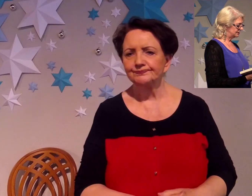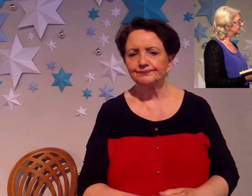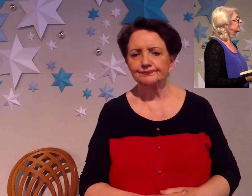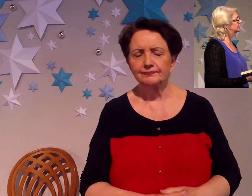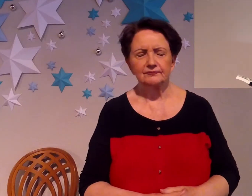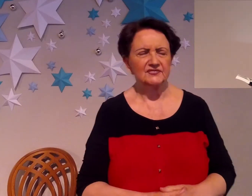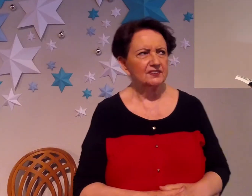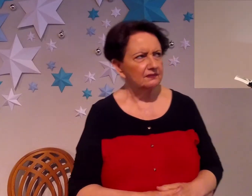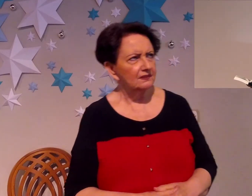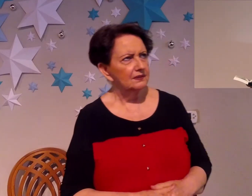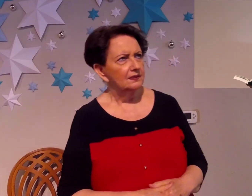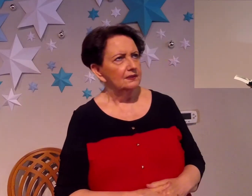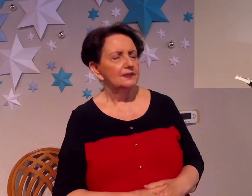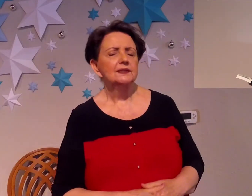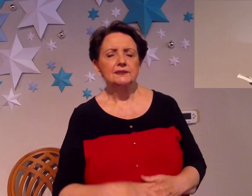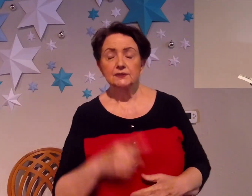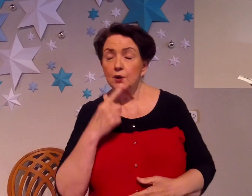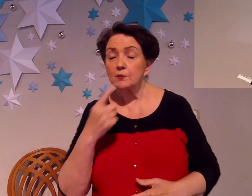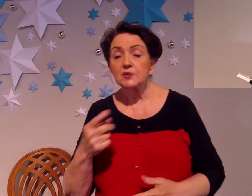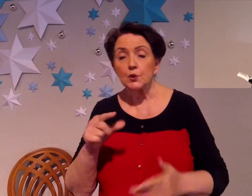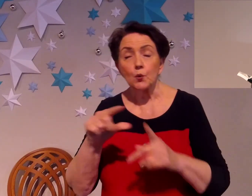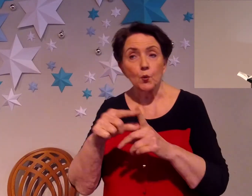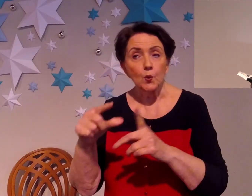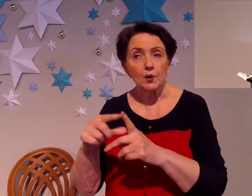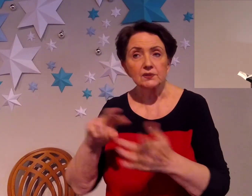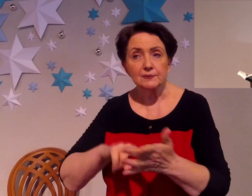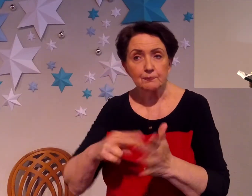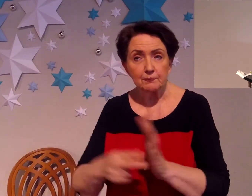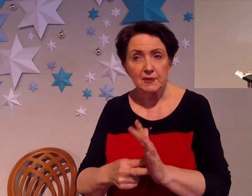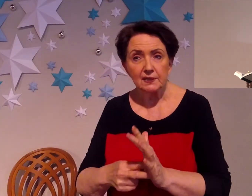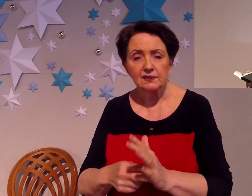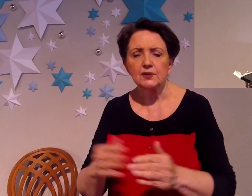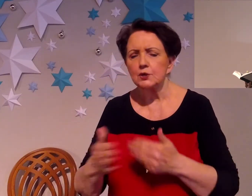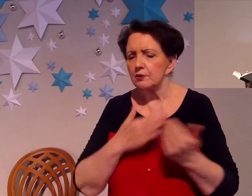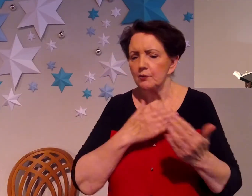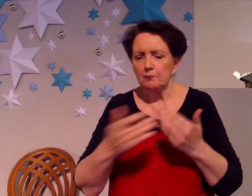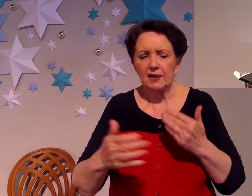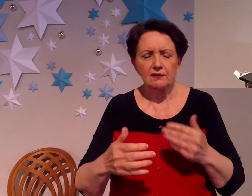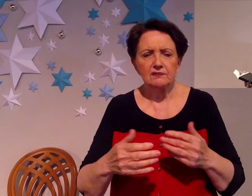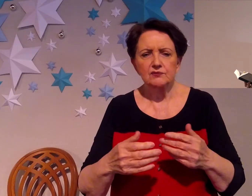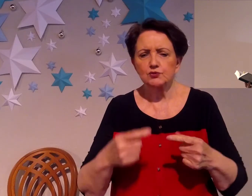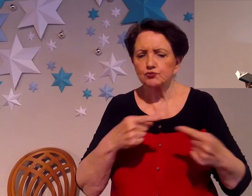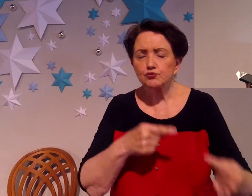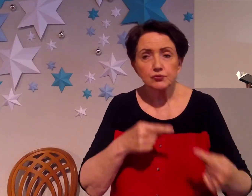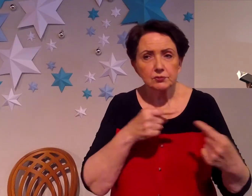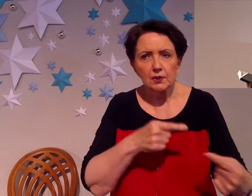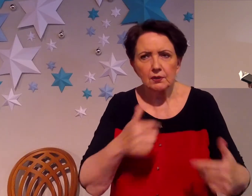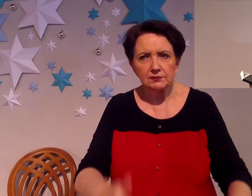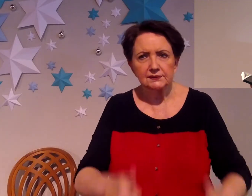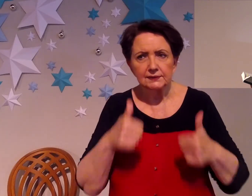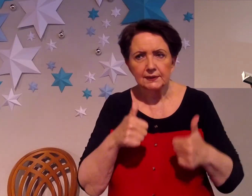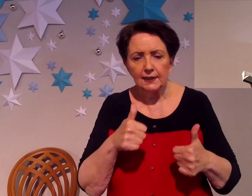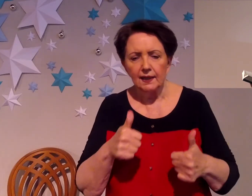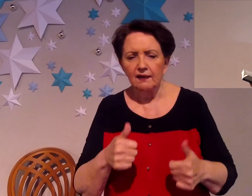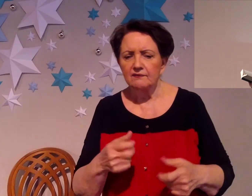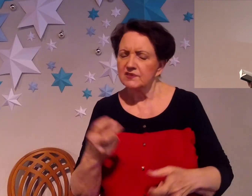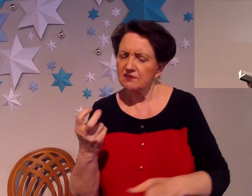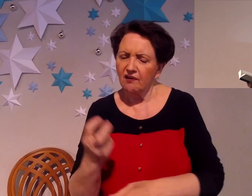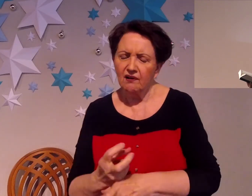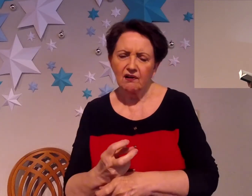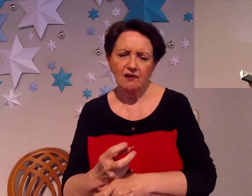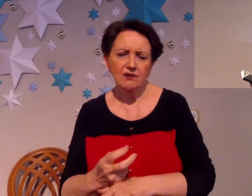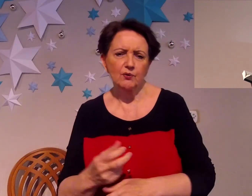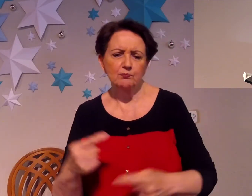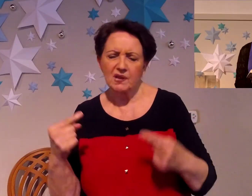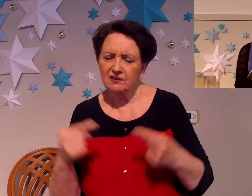he told me that l'chaim meant that no matter what difficulty life brings, no matter how hard or painful or unfair